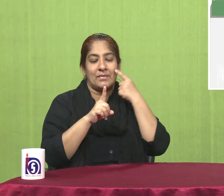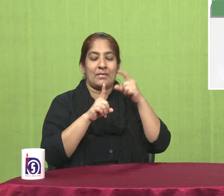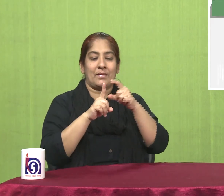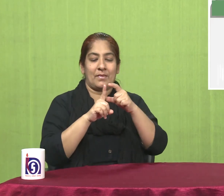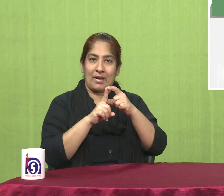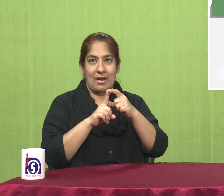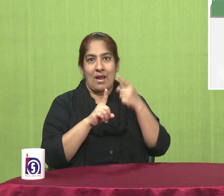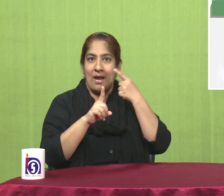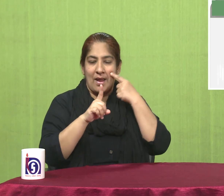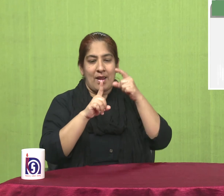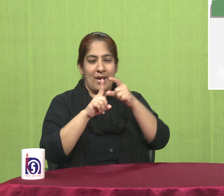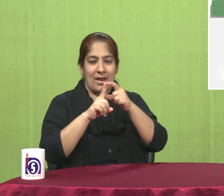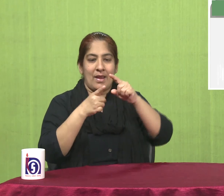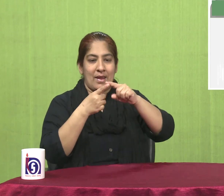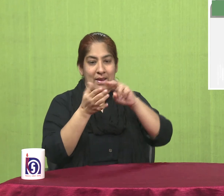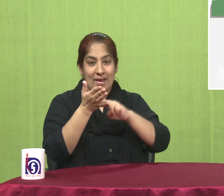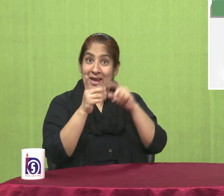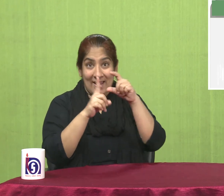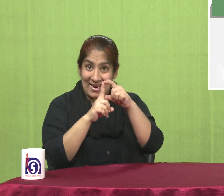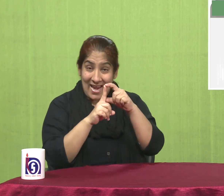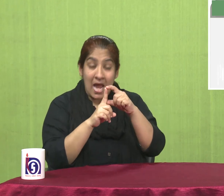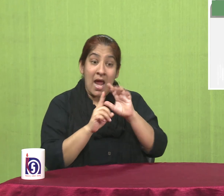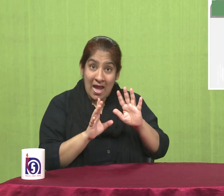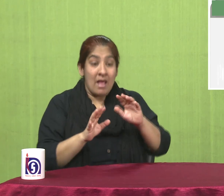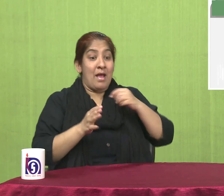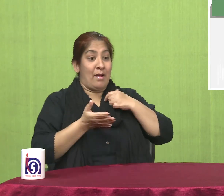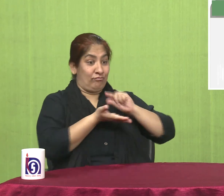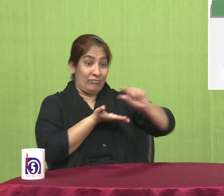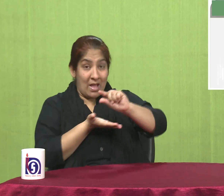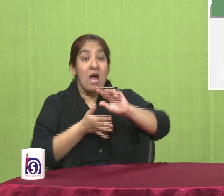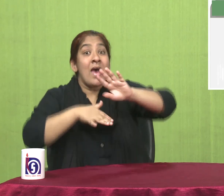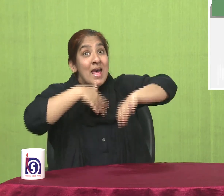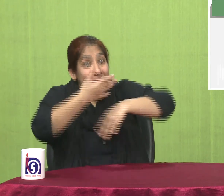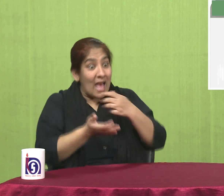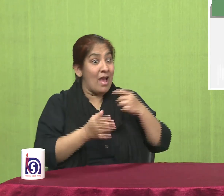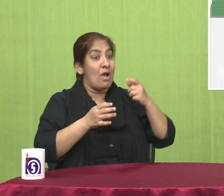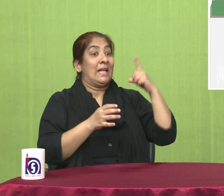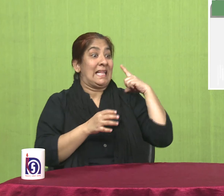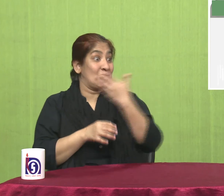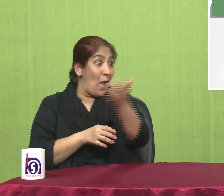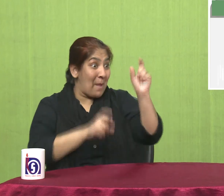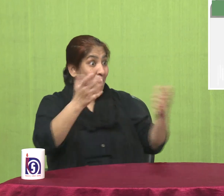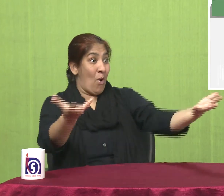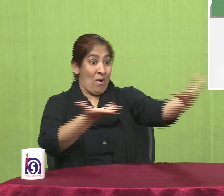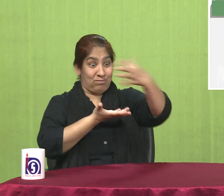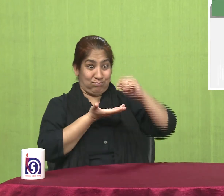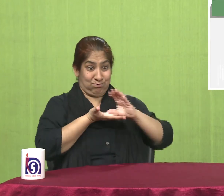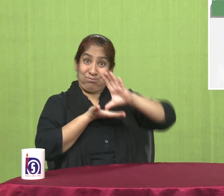So, dividend should be paid out as cash or in the form of